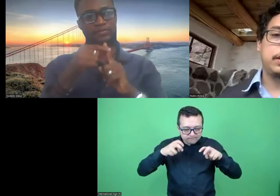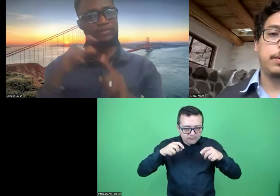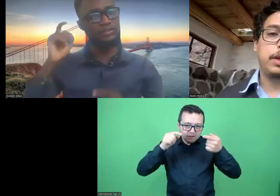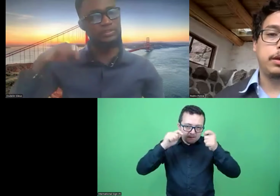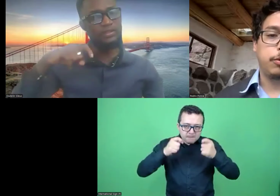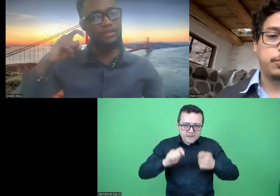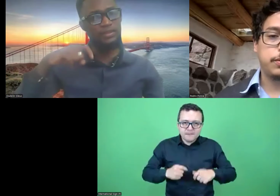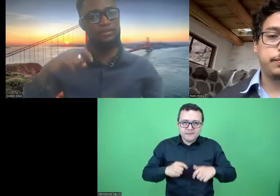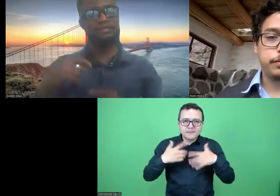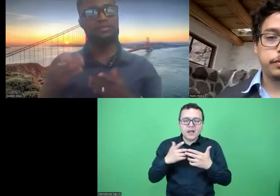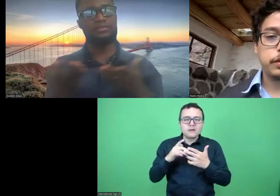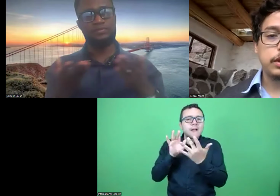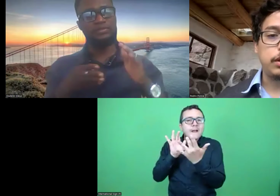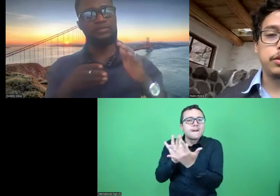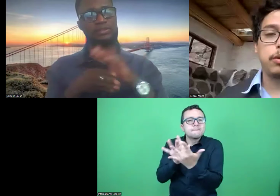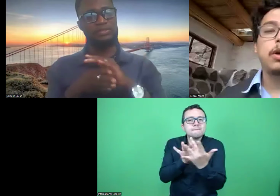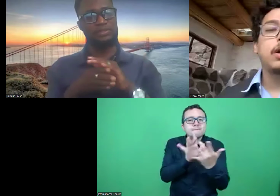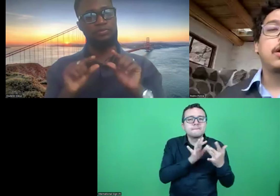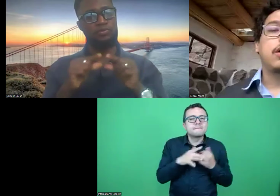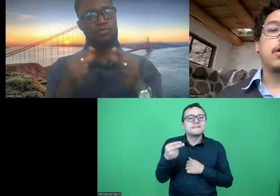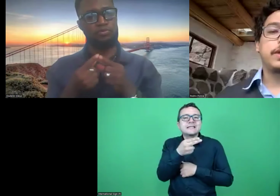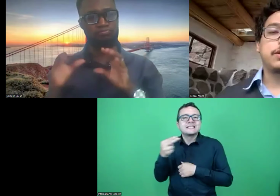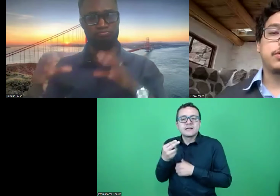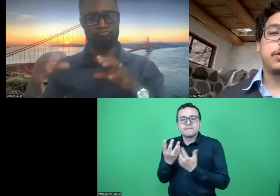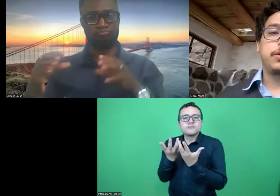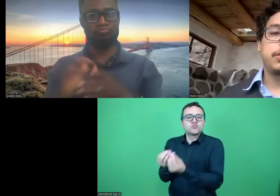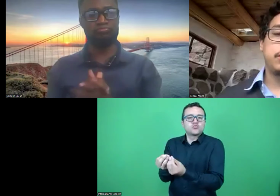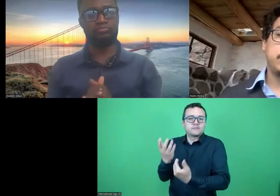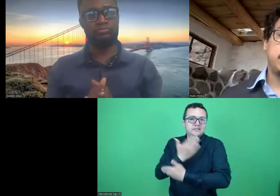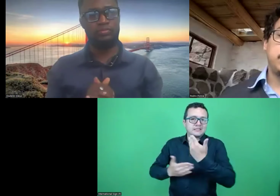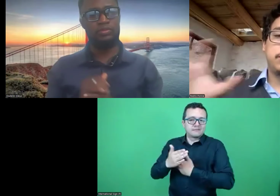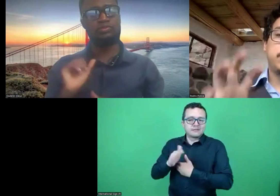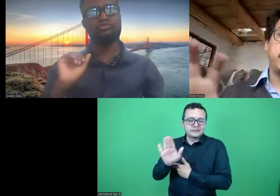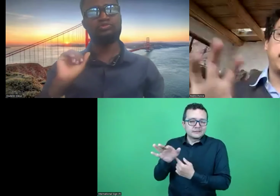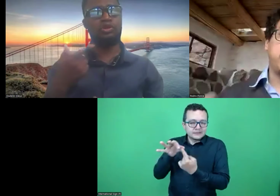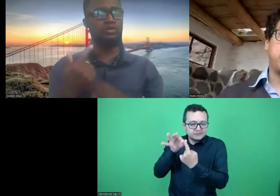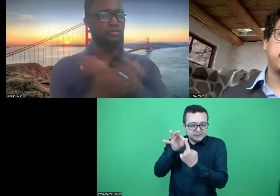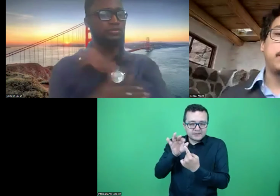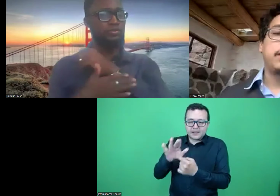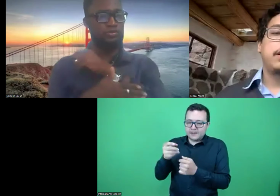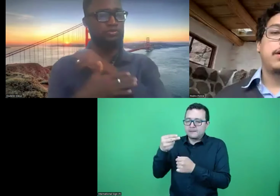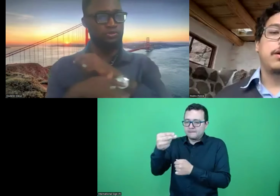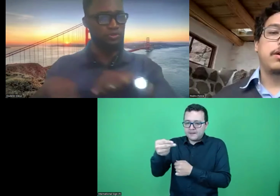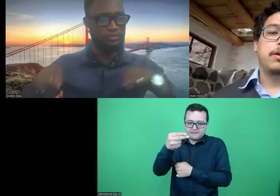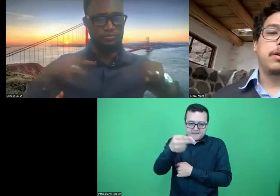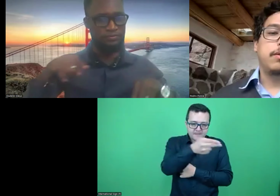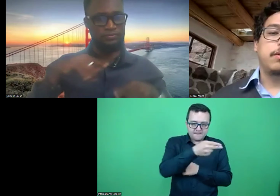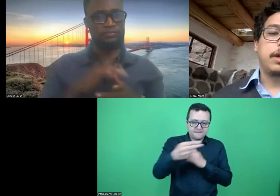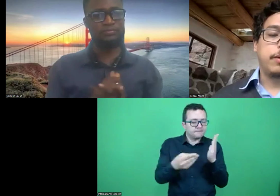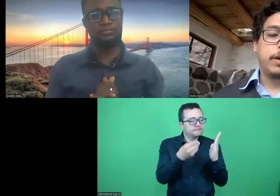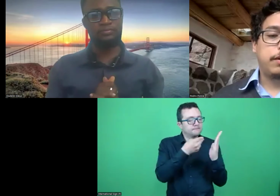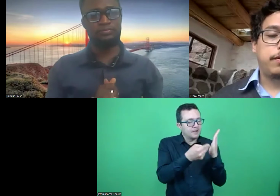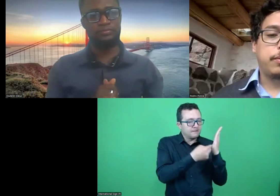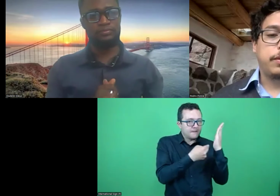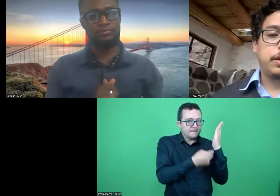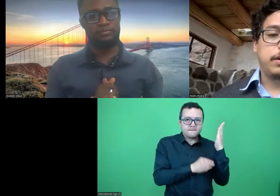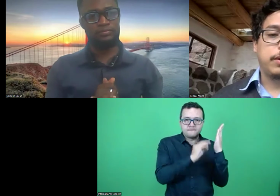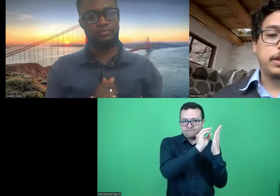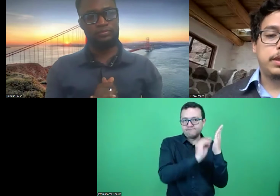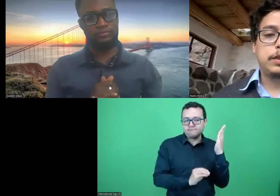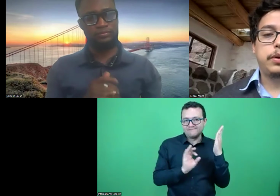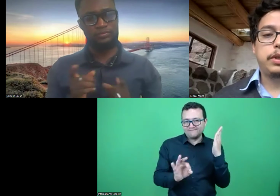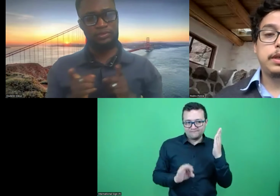specific disability groups. So all of these contributions in these three main areas directly from